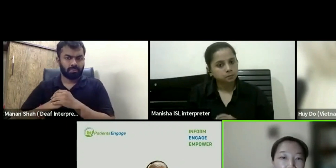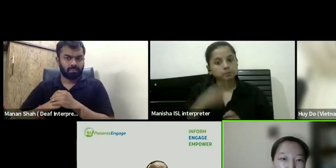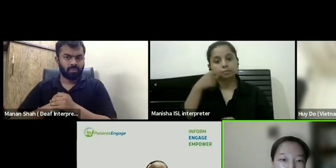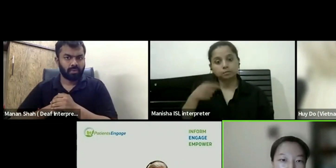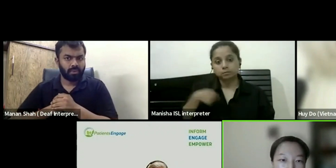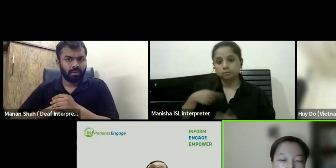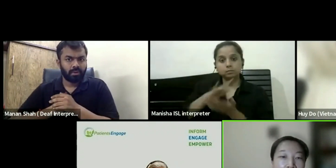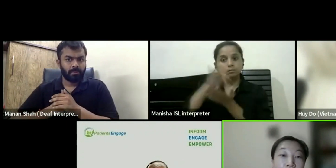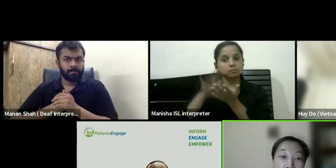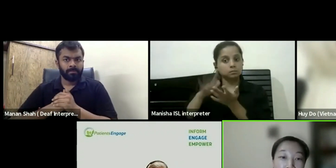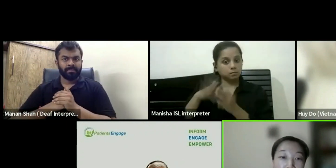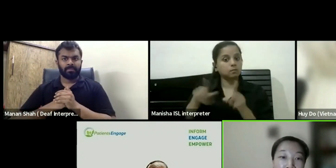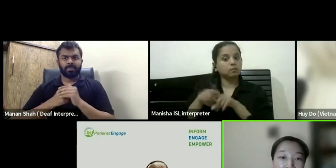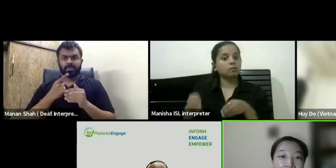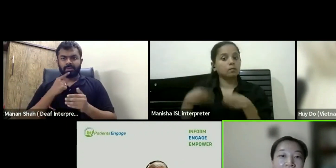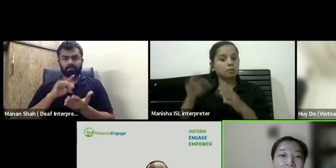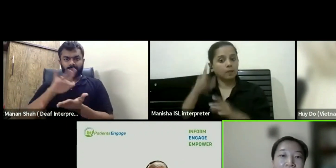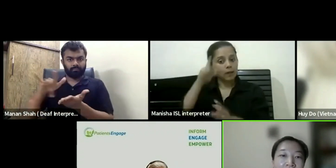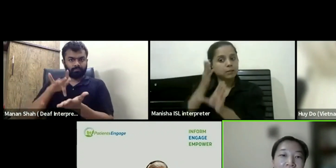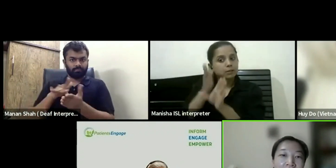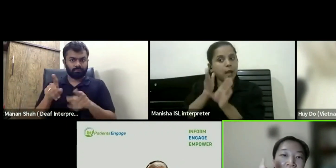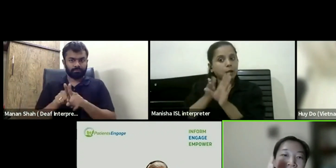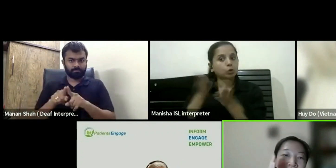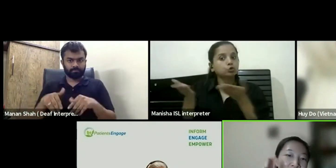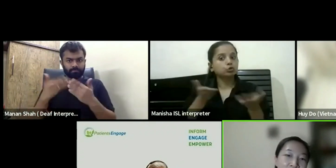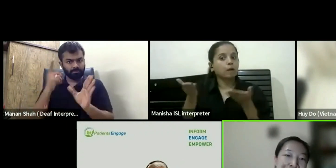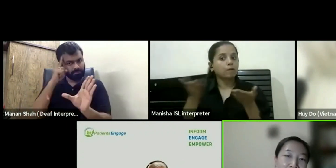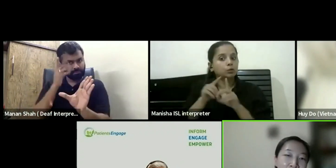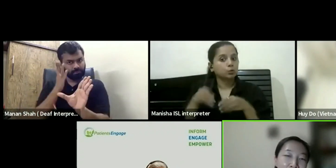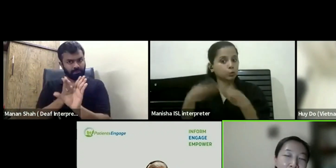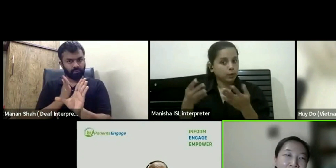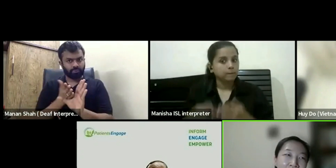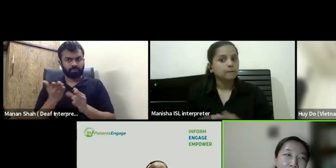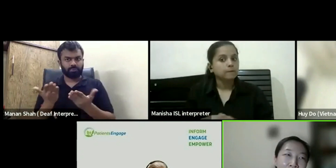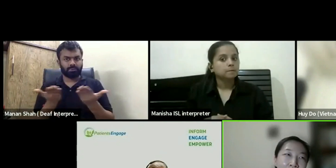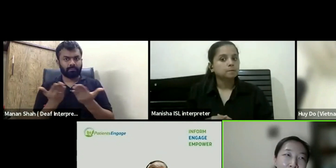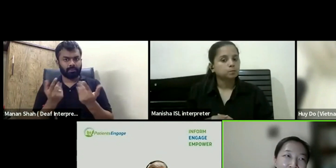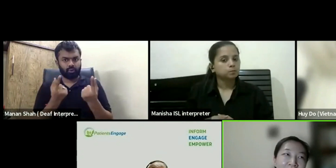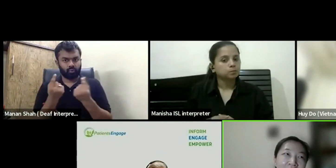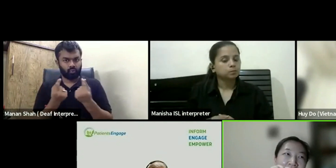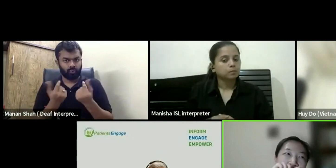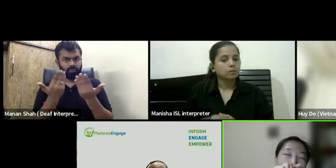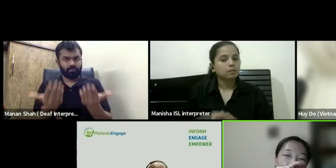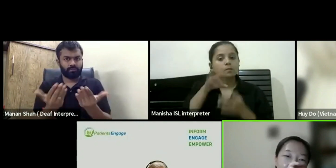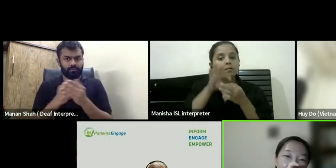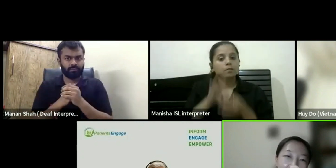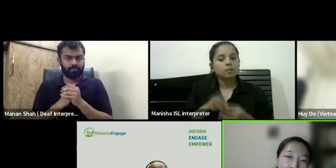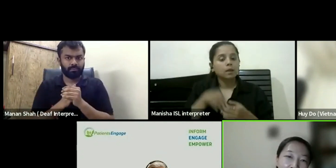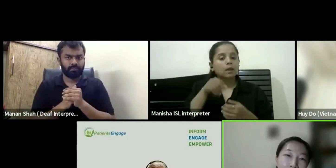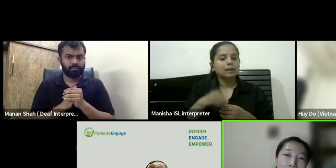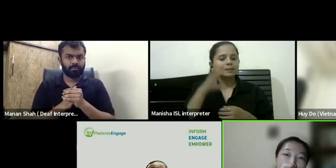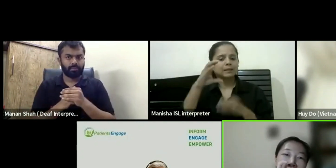also provide like a psychological service. This is our community base is like